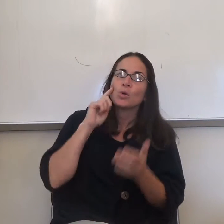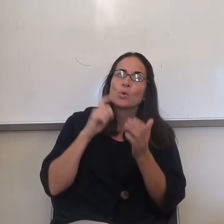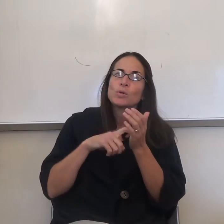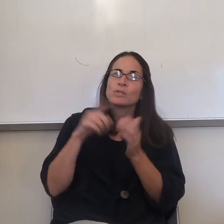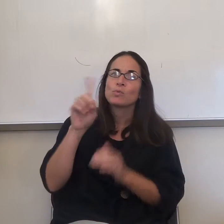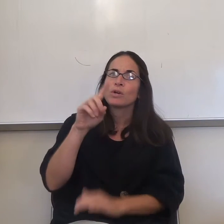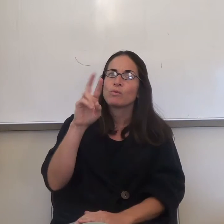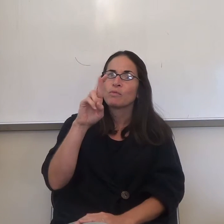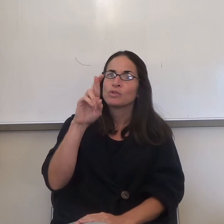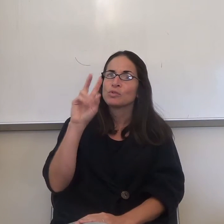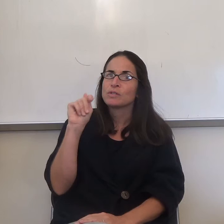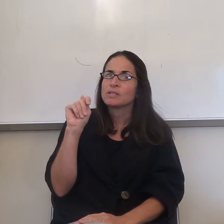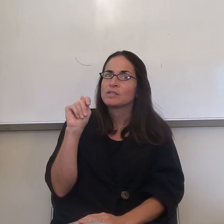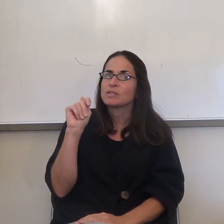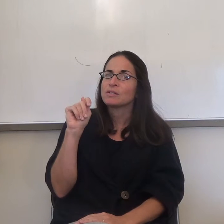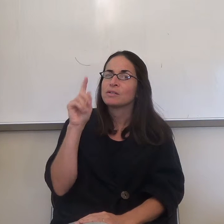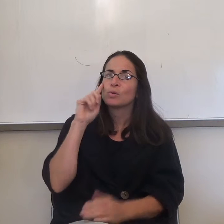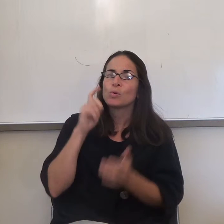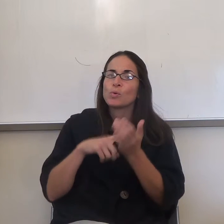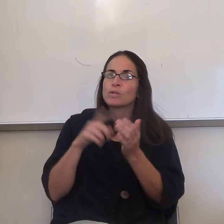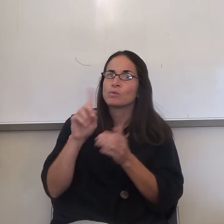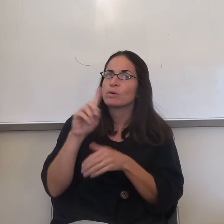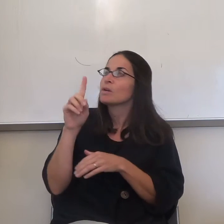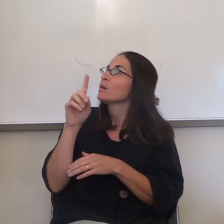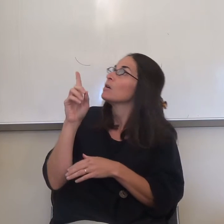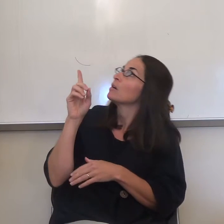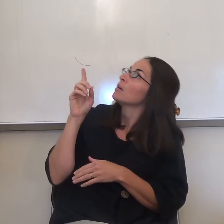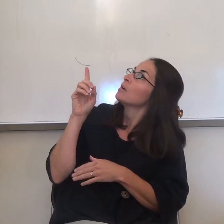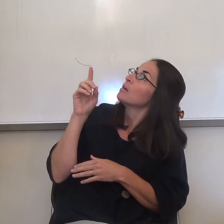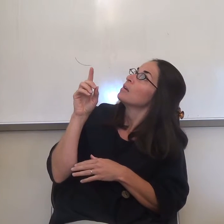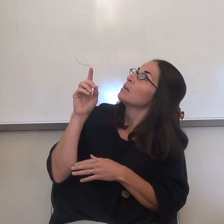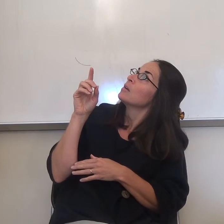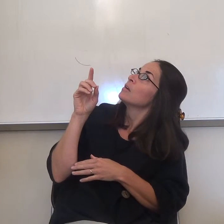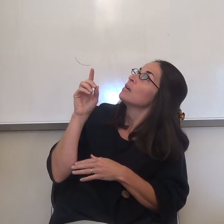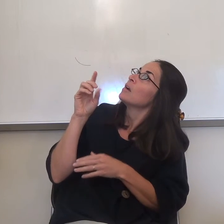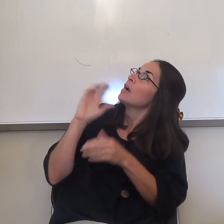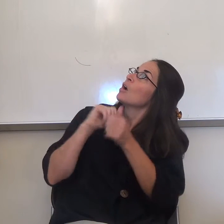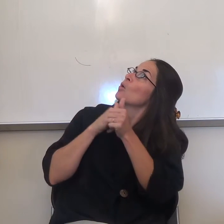according to the ancient Greek historian Herodotus, ancient cultures